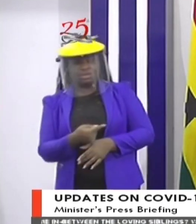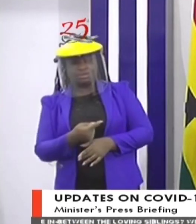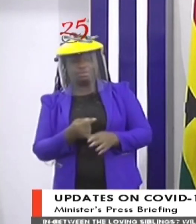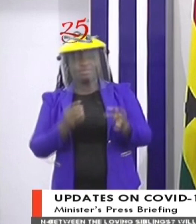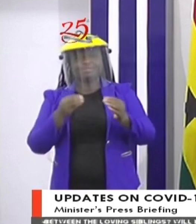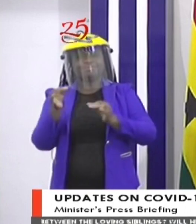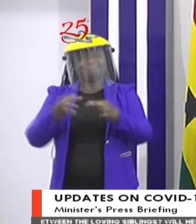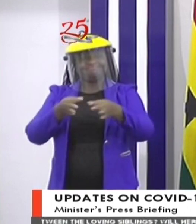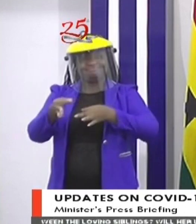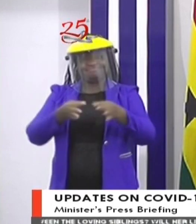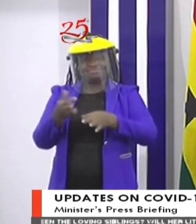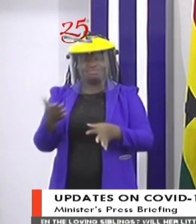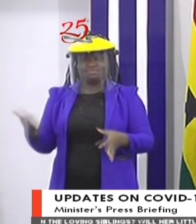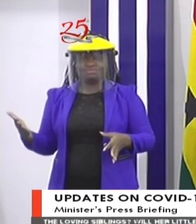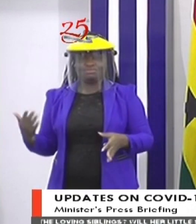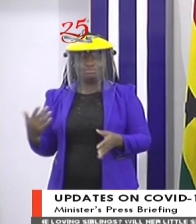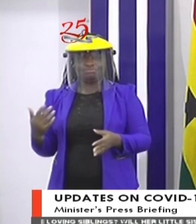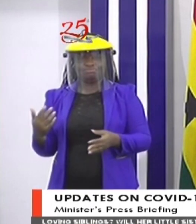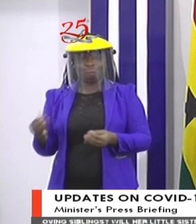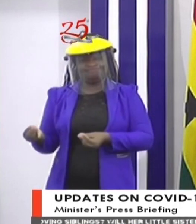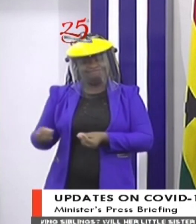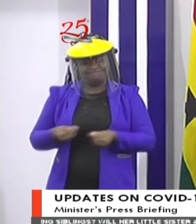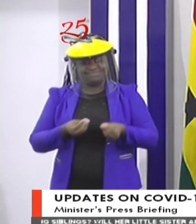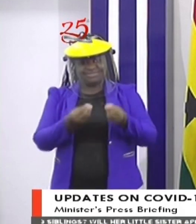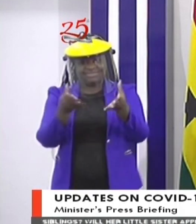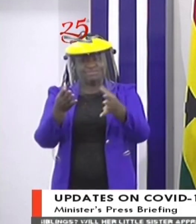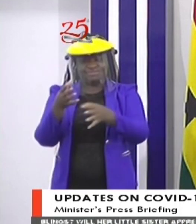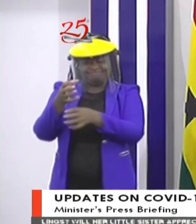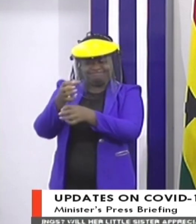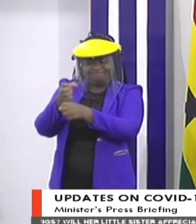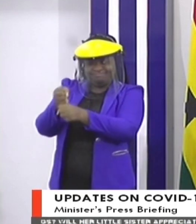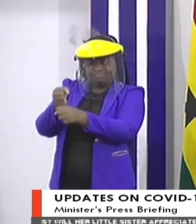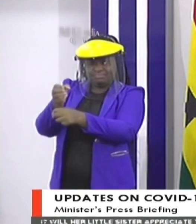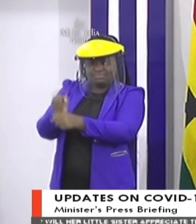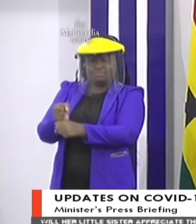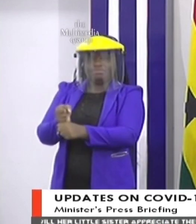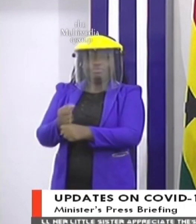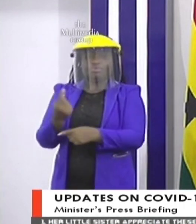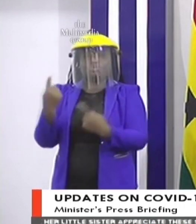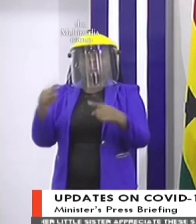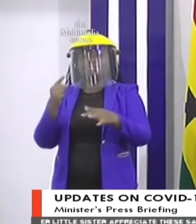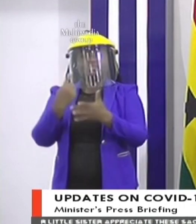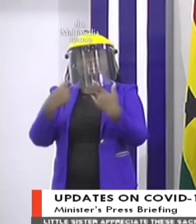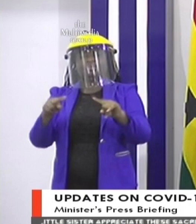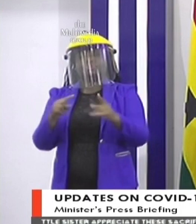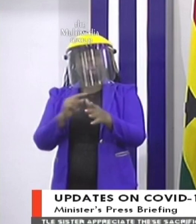Service, to give us the briefing.